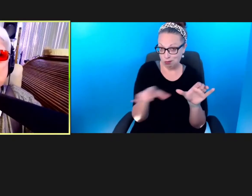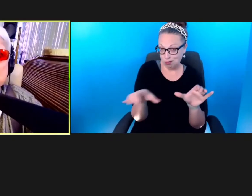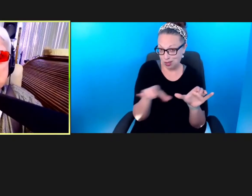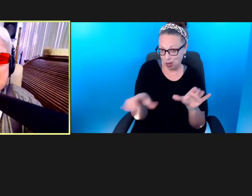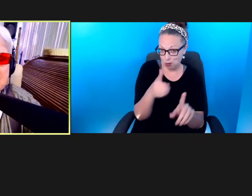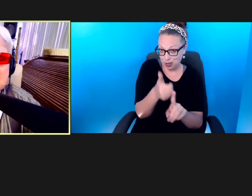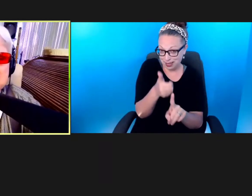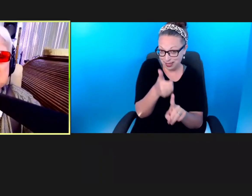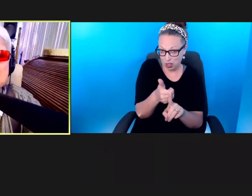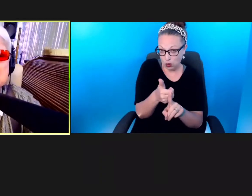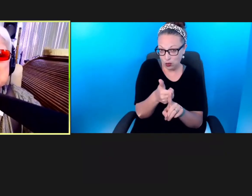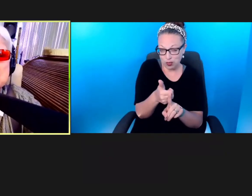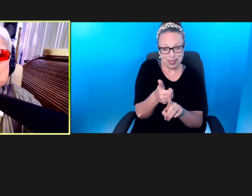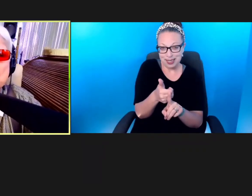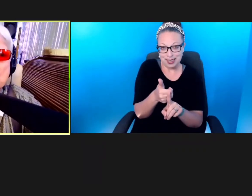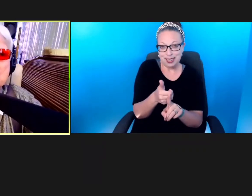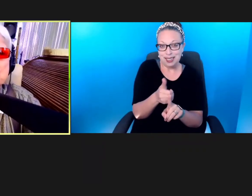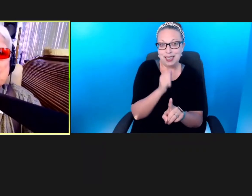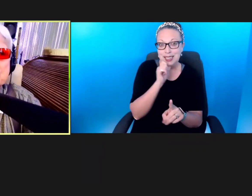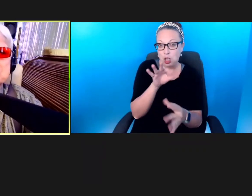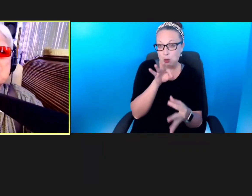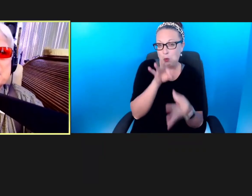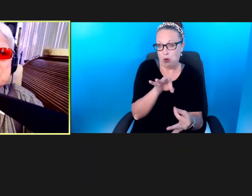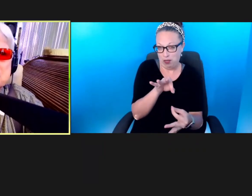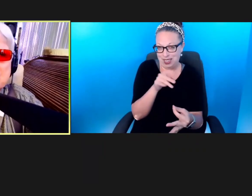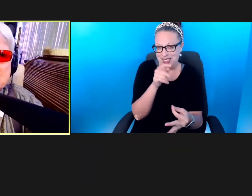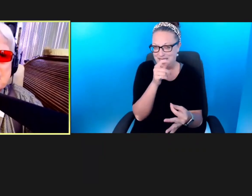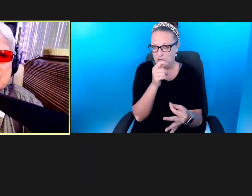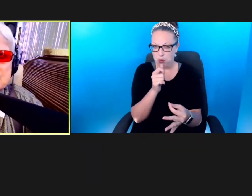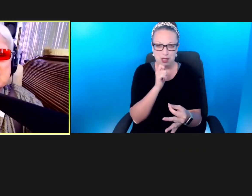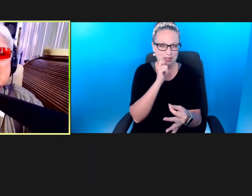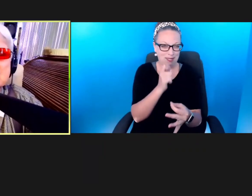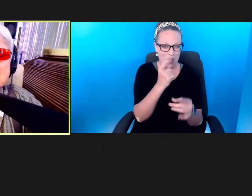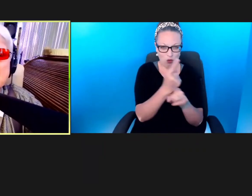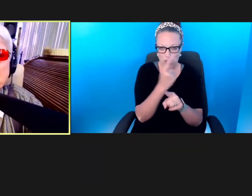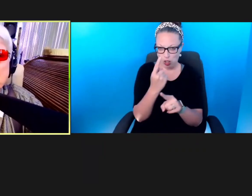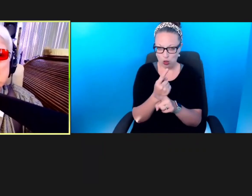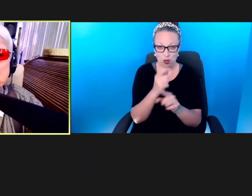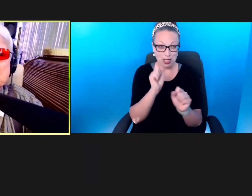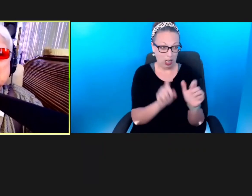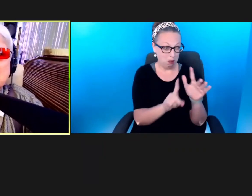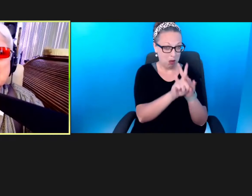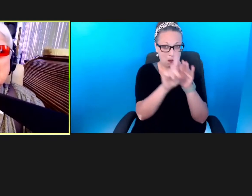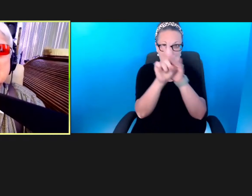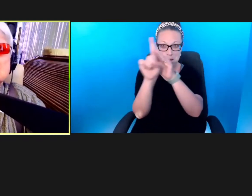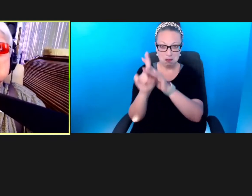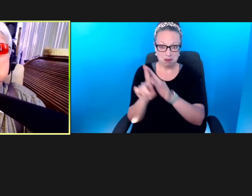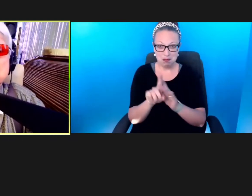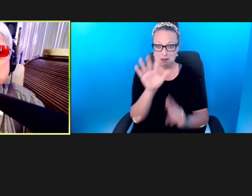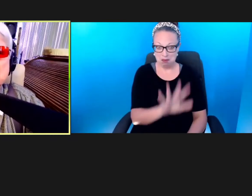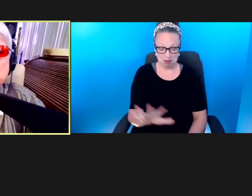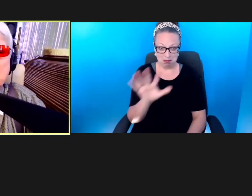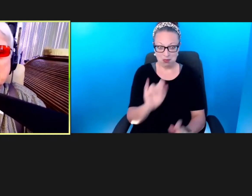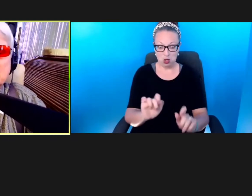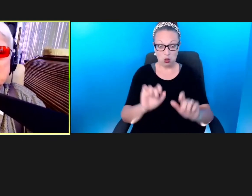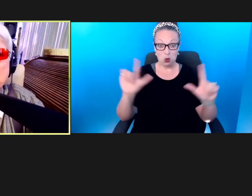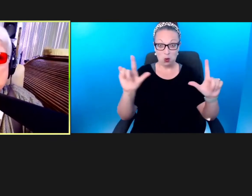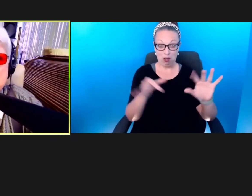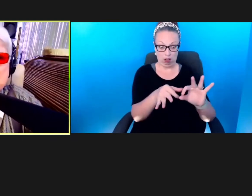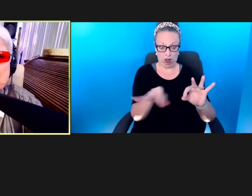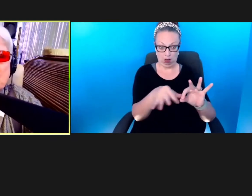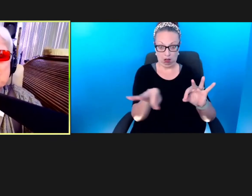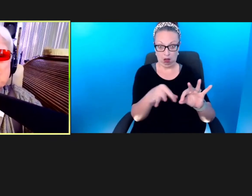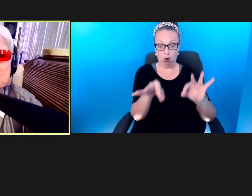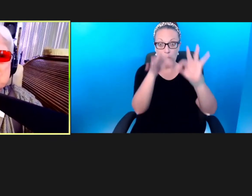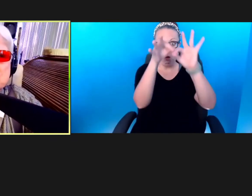is irregular in terms of where it appears on the screen. It can cut off our heads or block